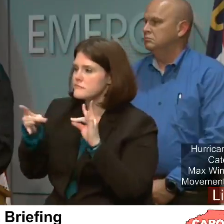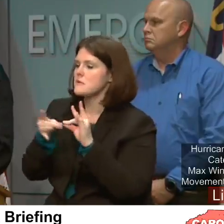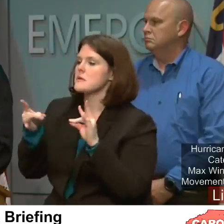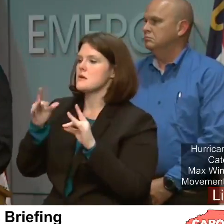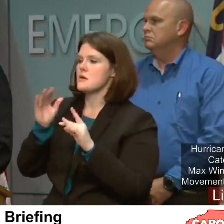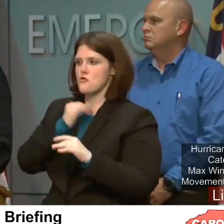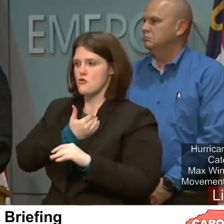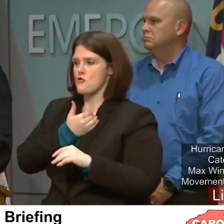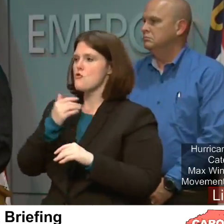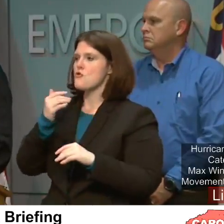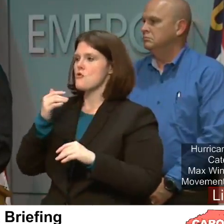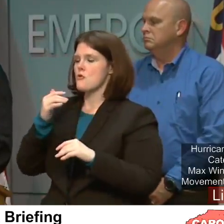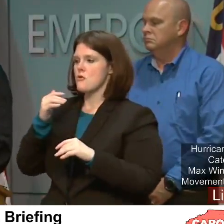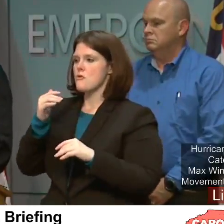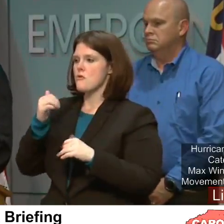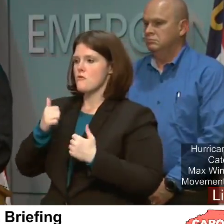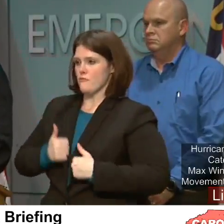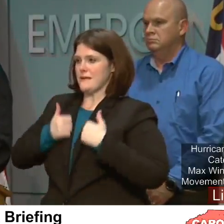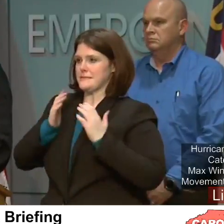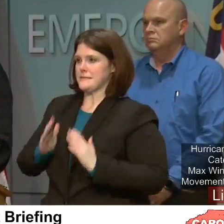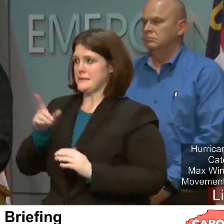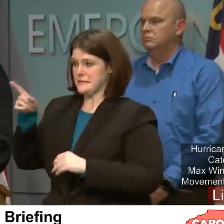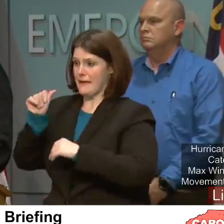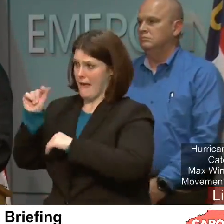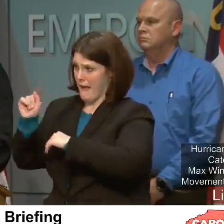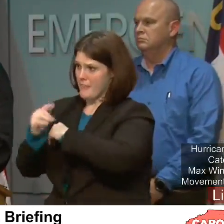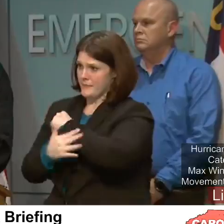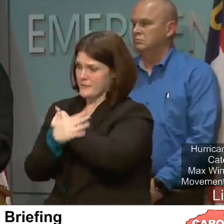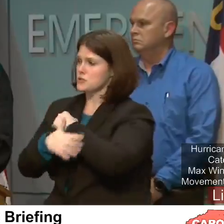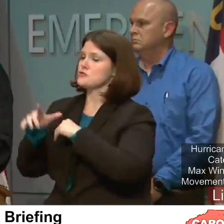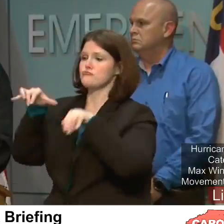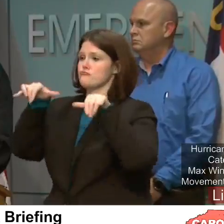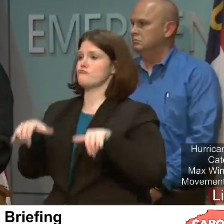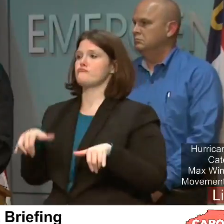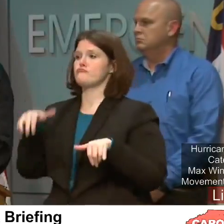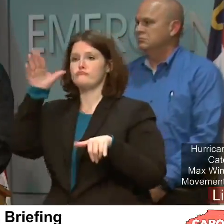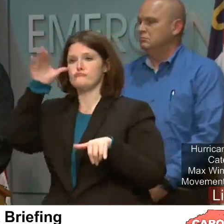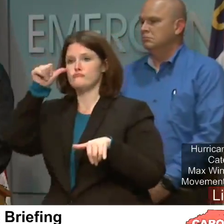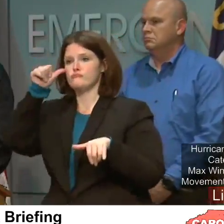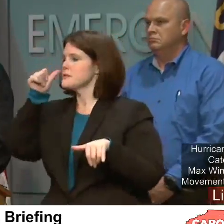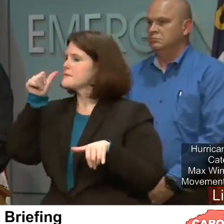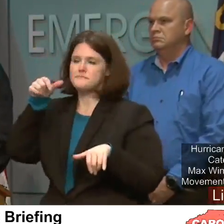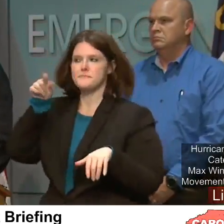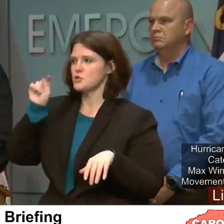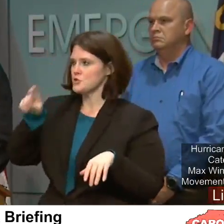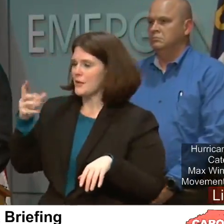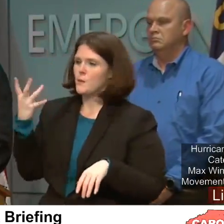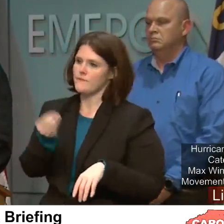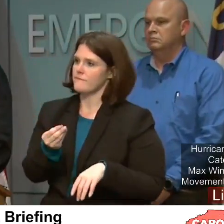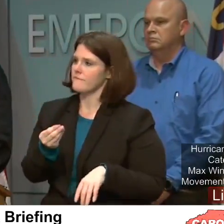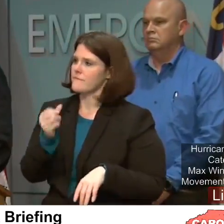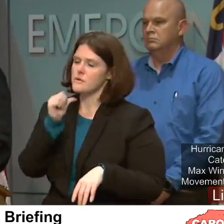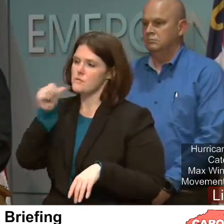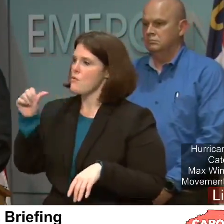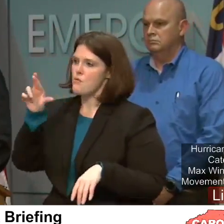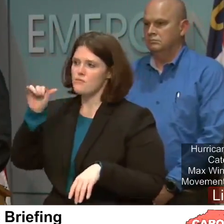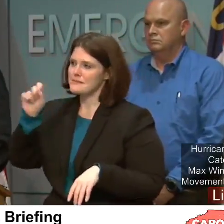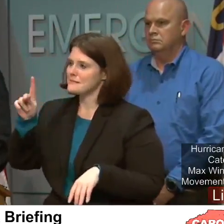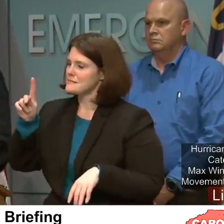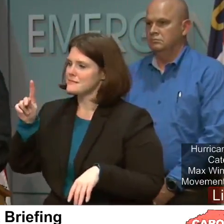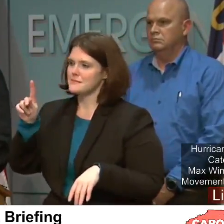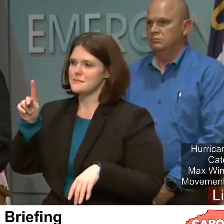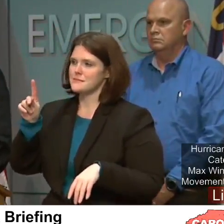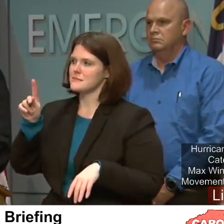ridden out storms before. This should not be one of those storms. Don't risk your life riding